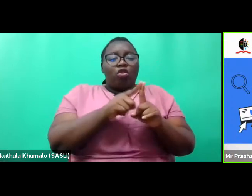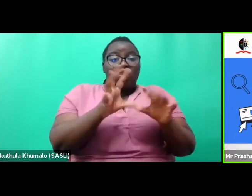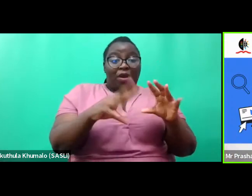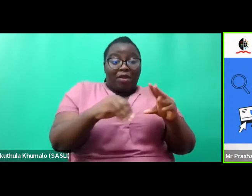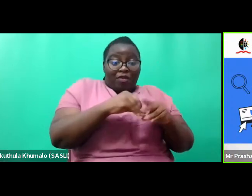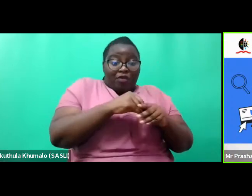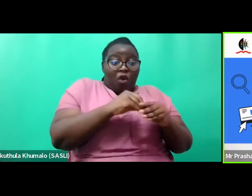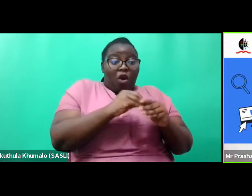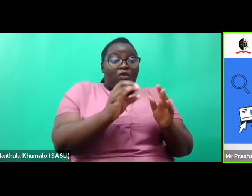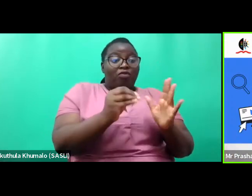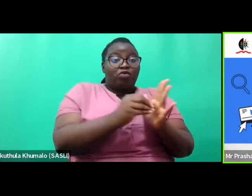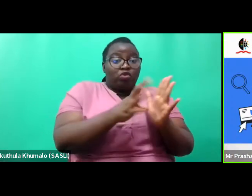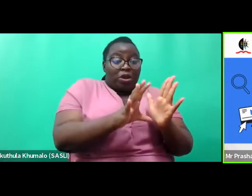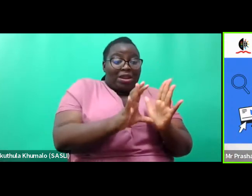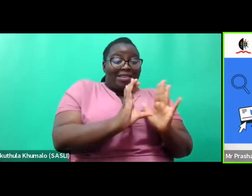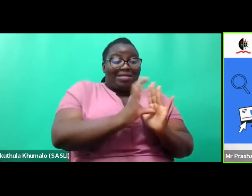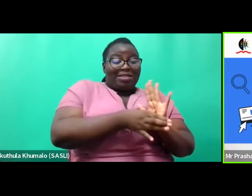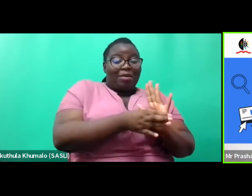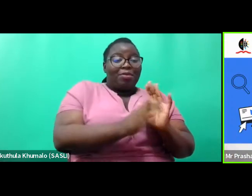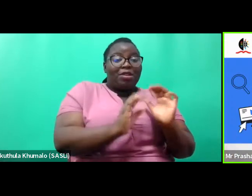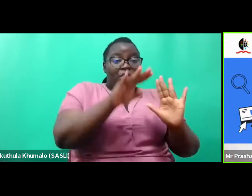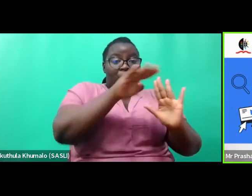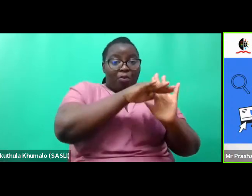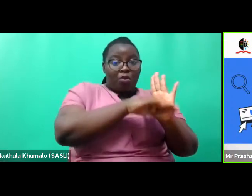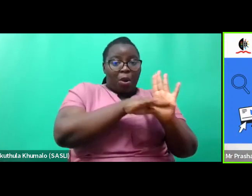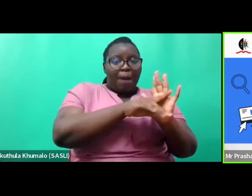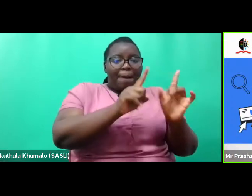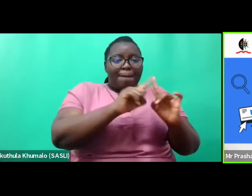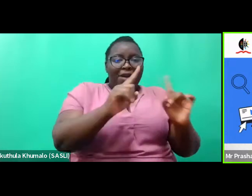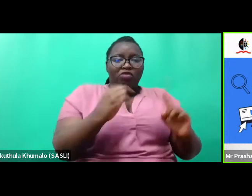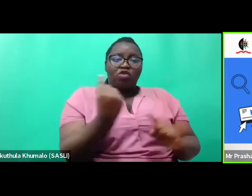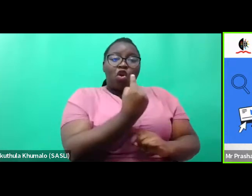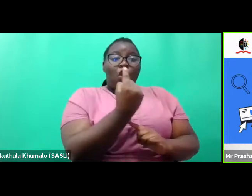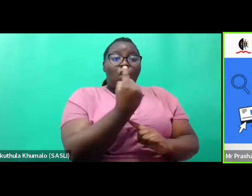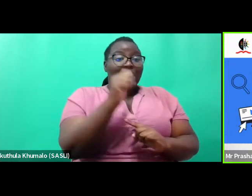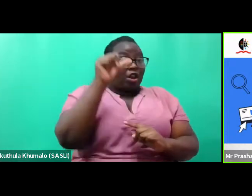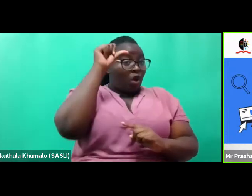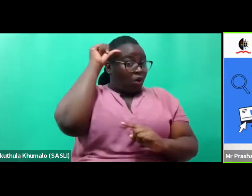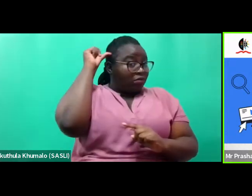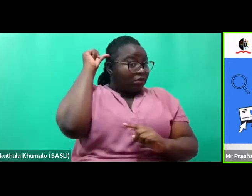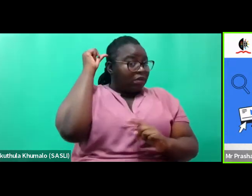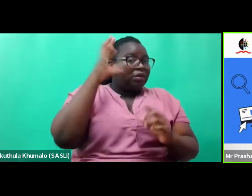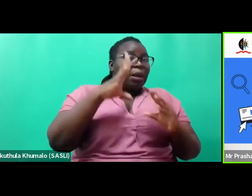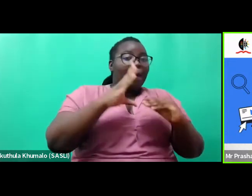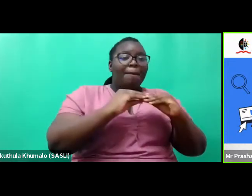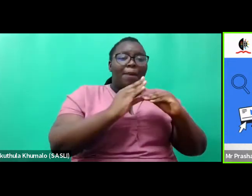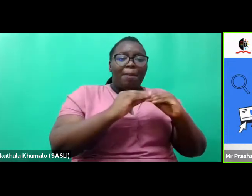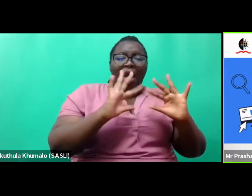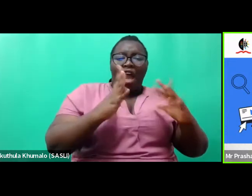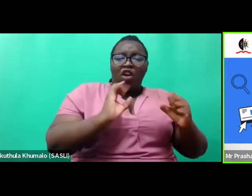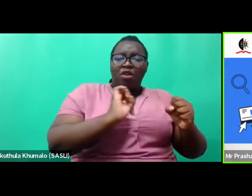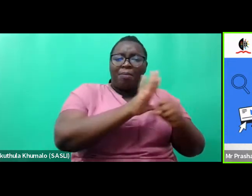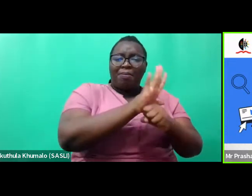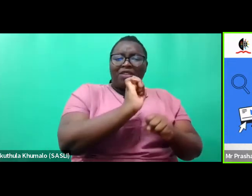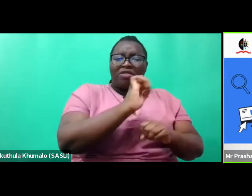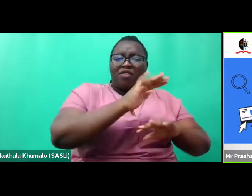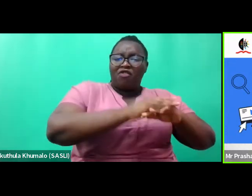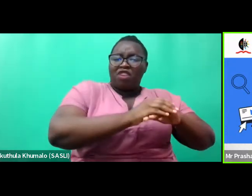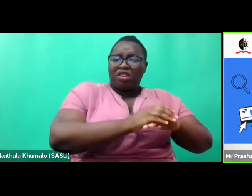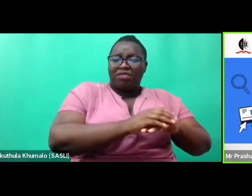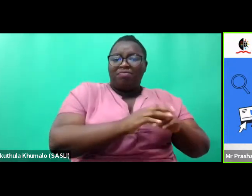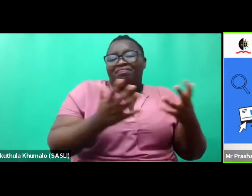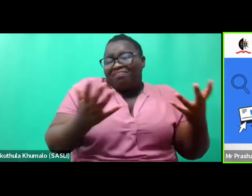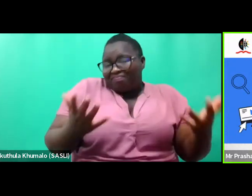disability organization, but you were the only autistic member. Yes. How did that impact on your friendships? It was very